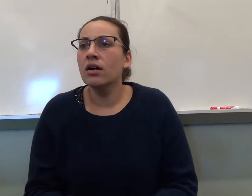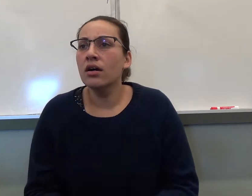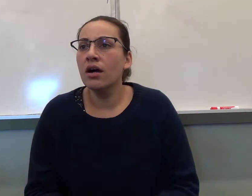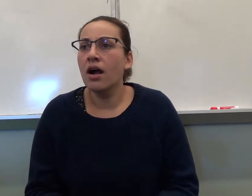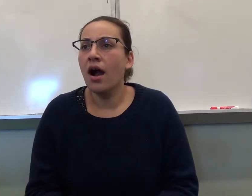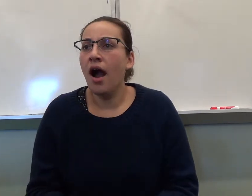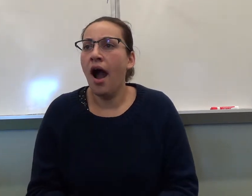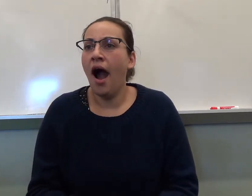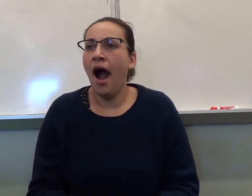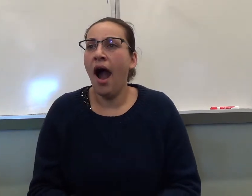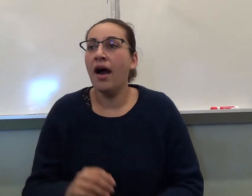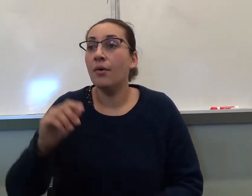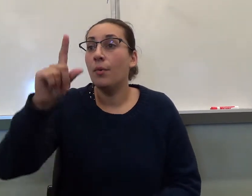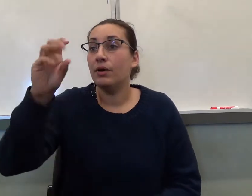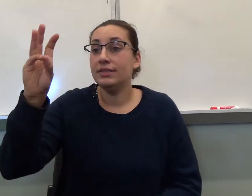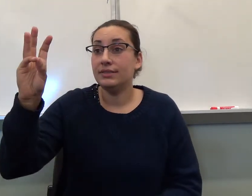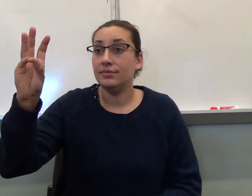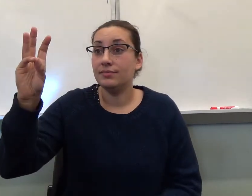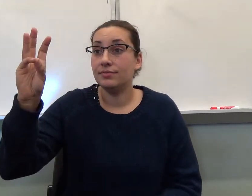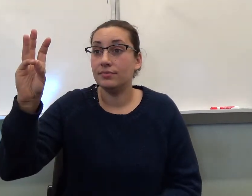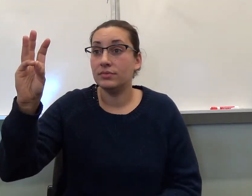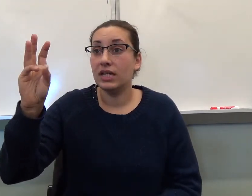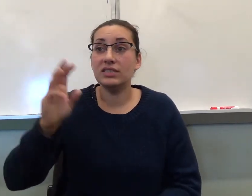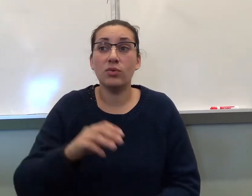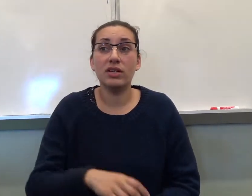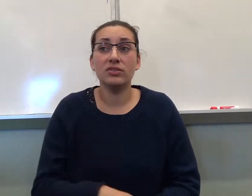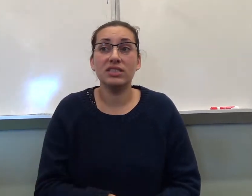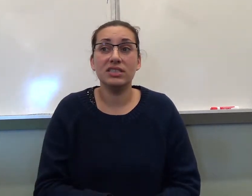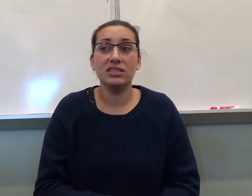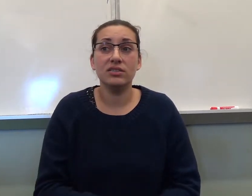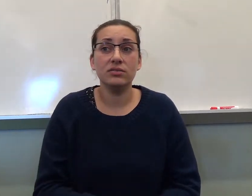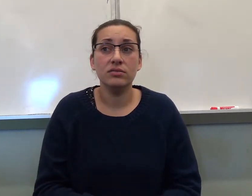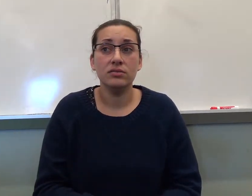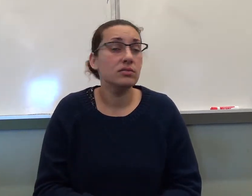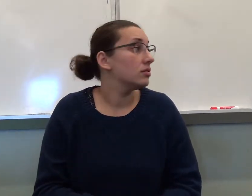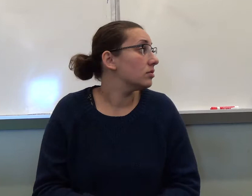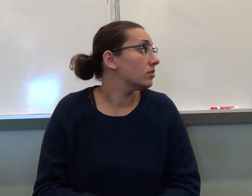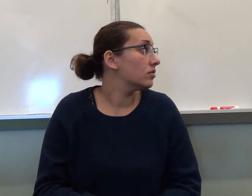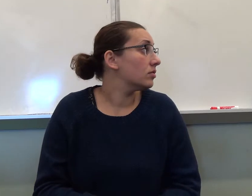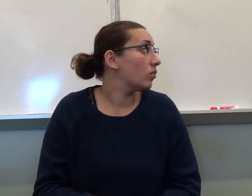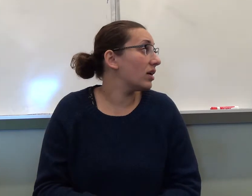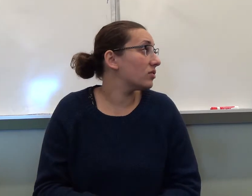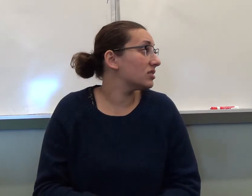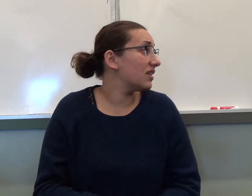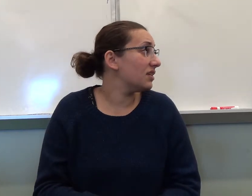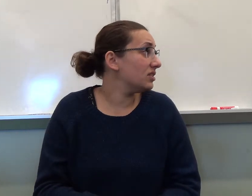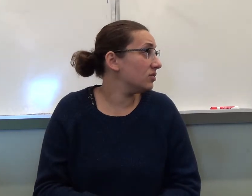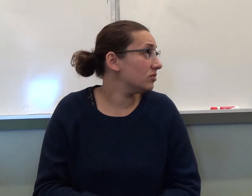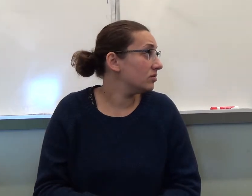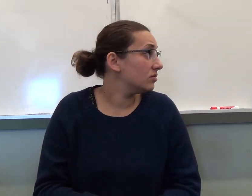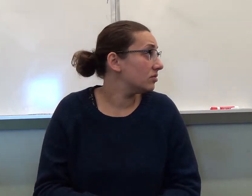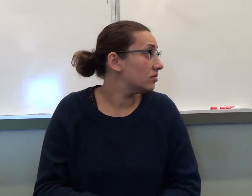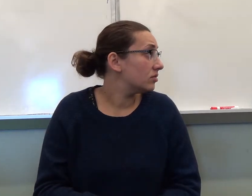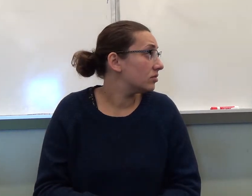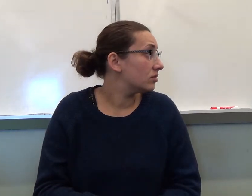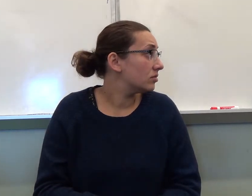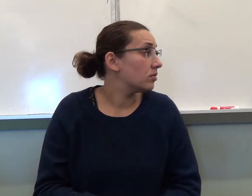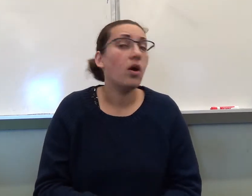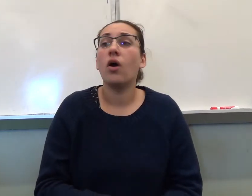I get 672 inches. Is it 162? Pardon? 172? I get 672.